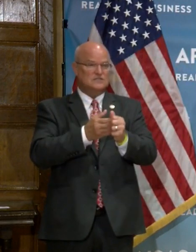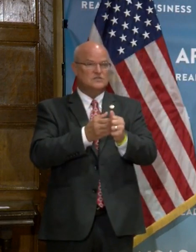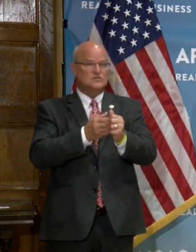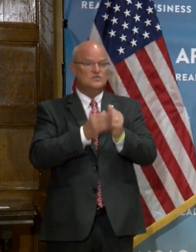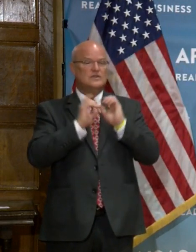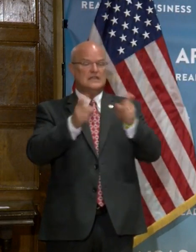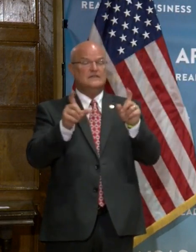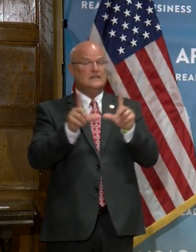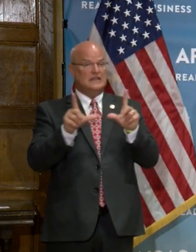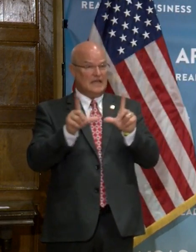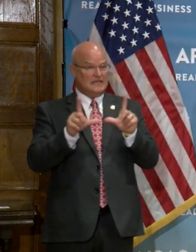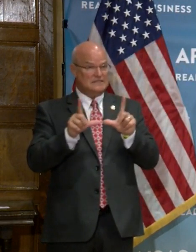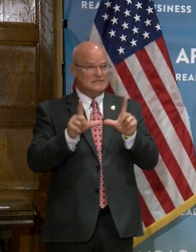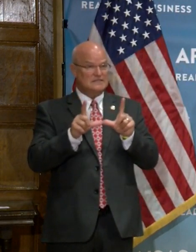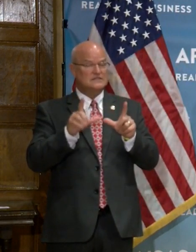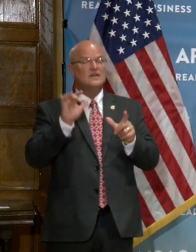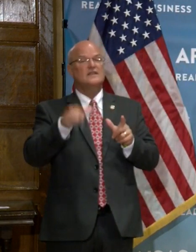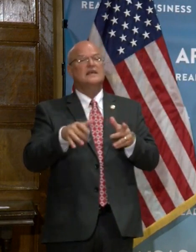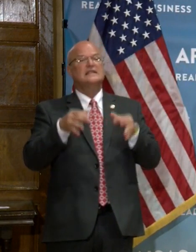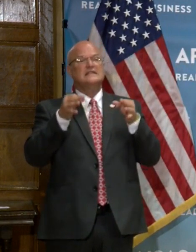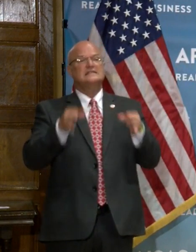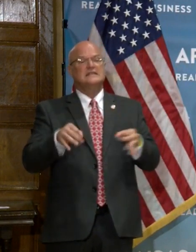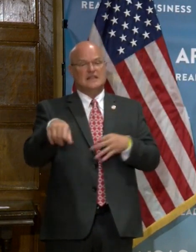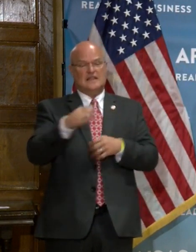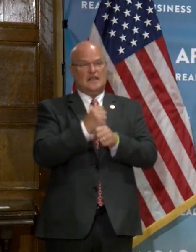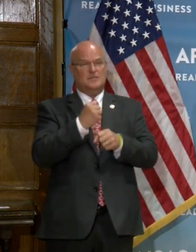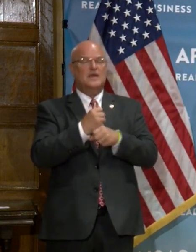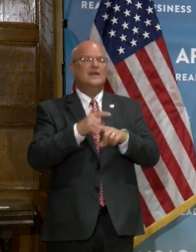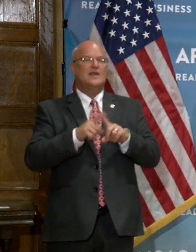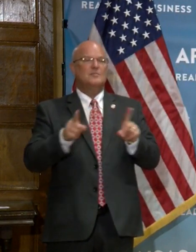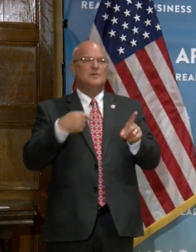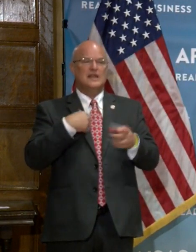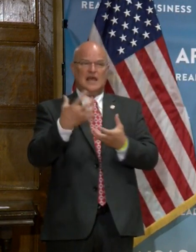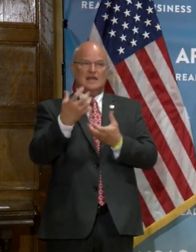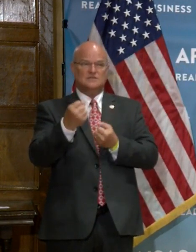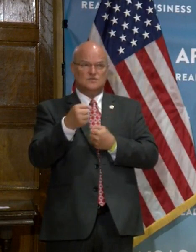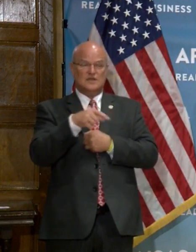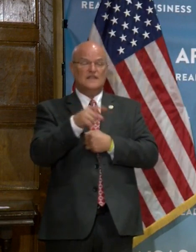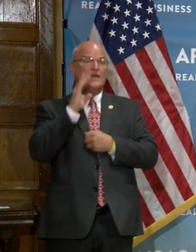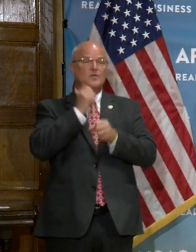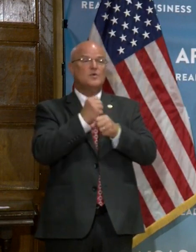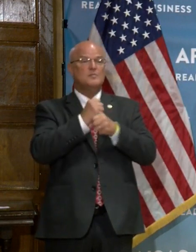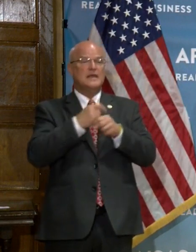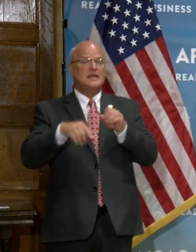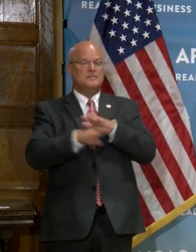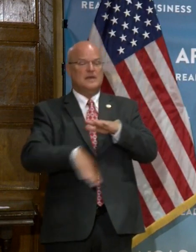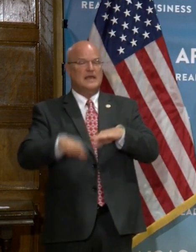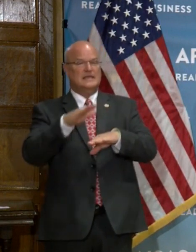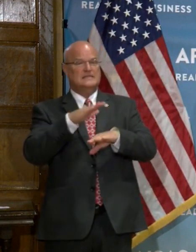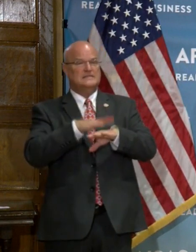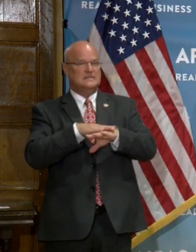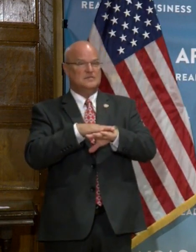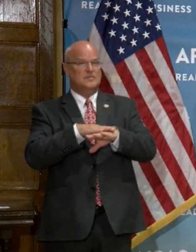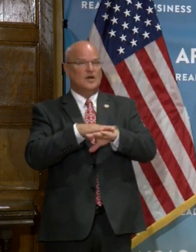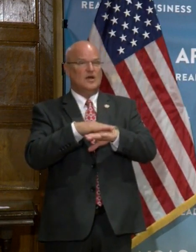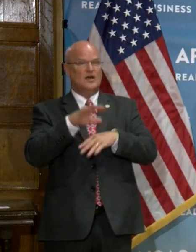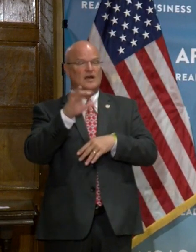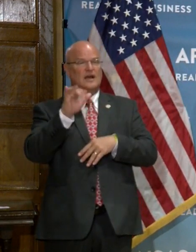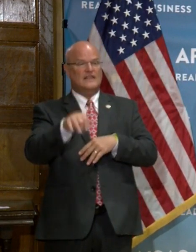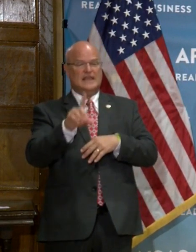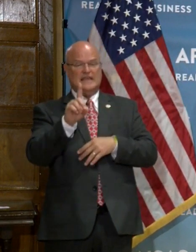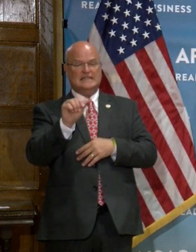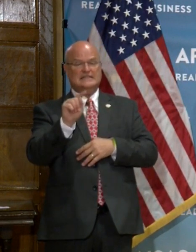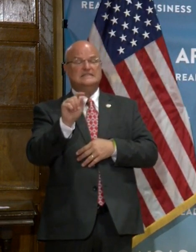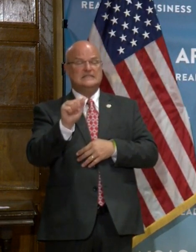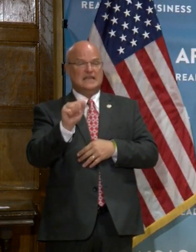of licenses. And so that's a decision that they make, but I trust that they will make it based upon that